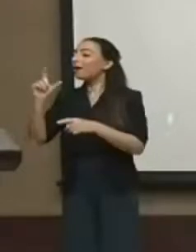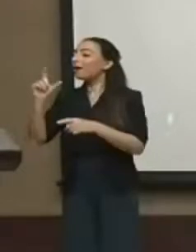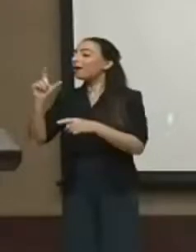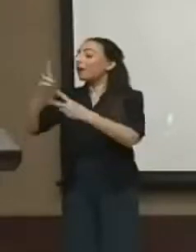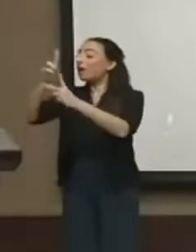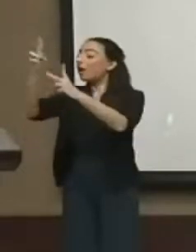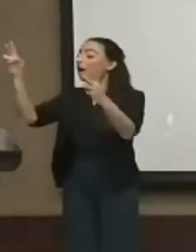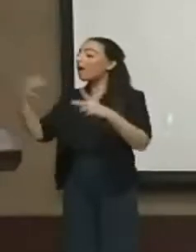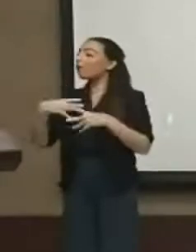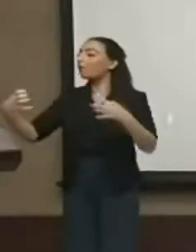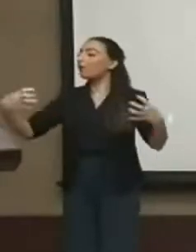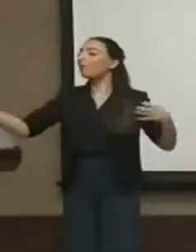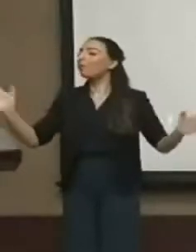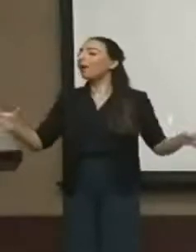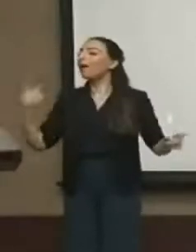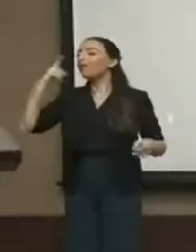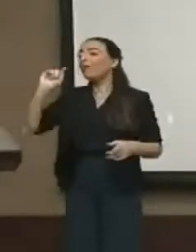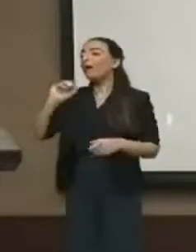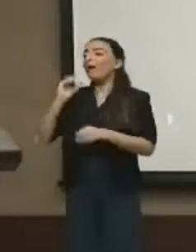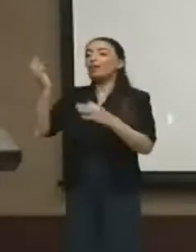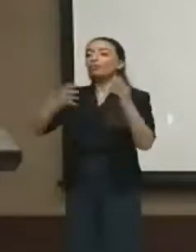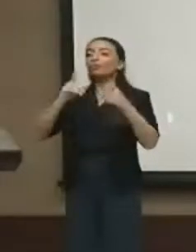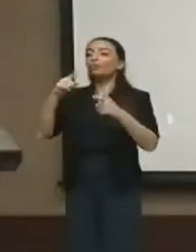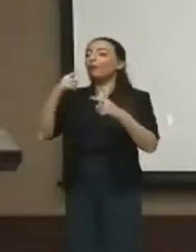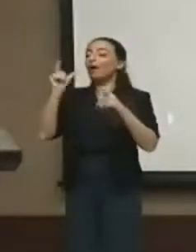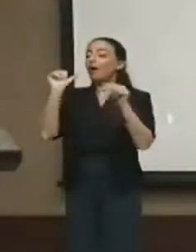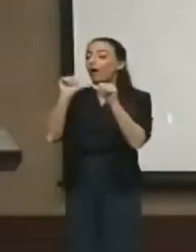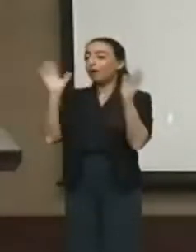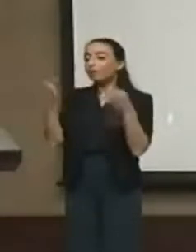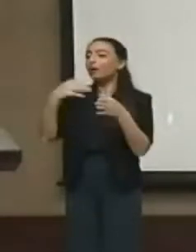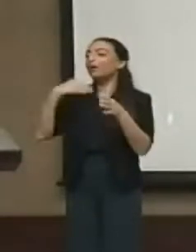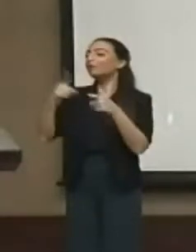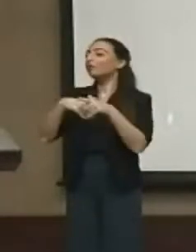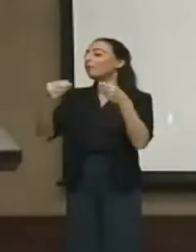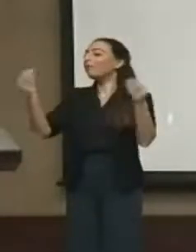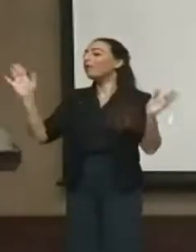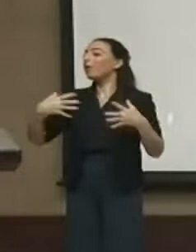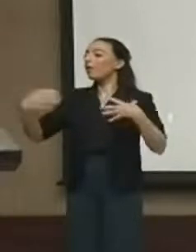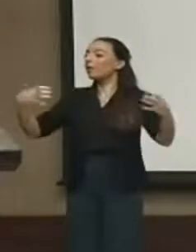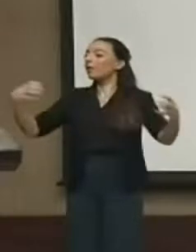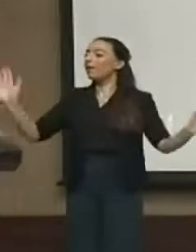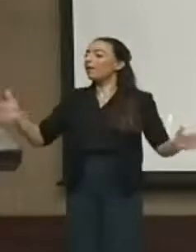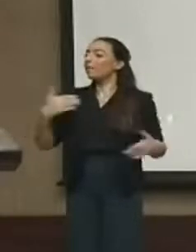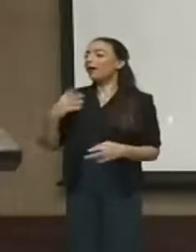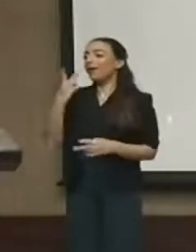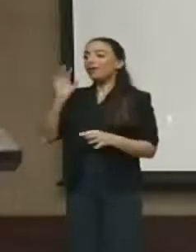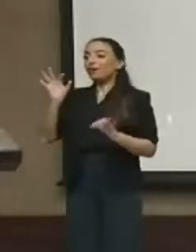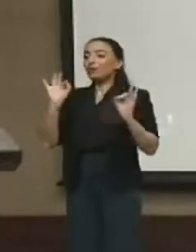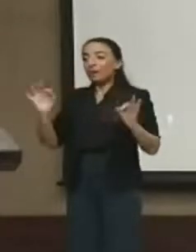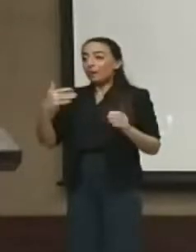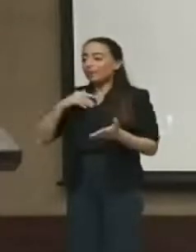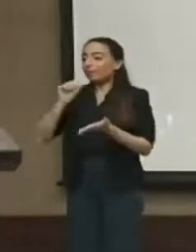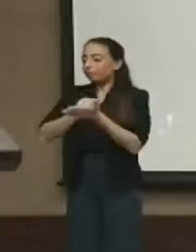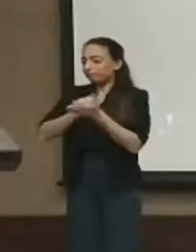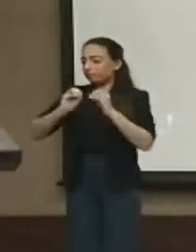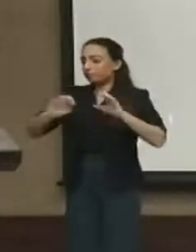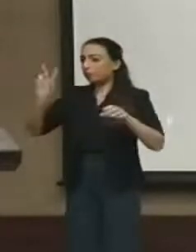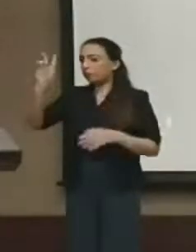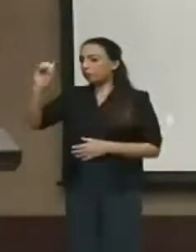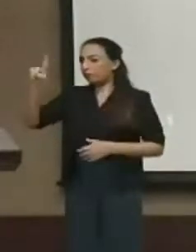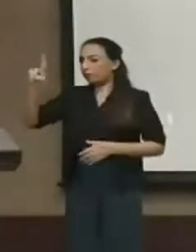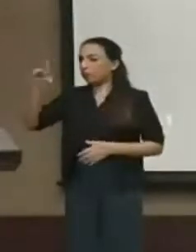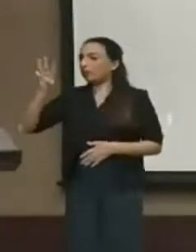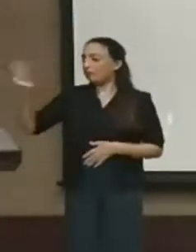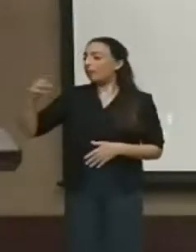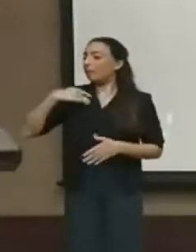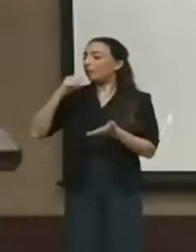incredible landmark announcement, and they've started hiring people on the autism spectrum. I wrote the press brief way back in 2013 because they had no clue what I